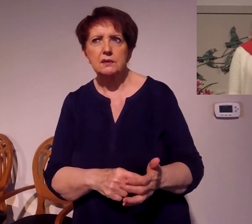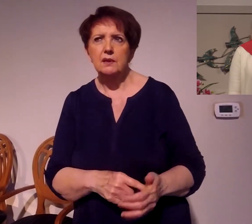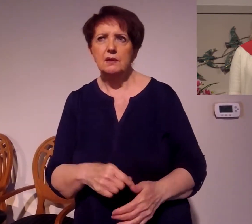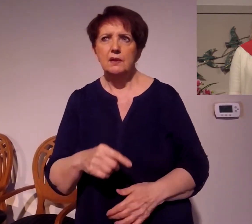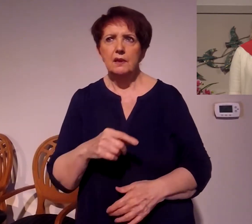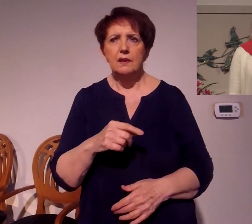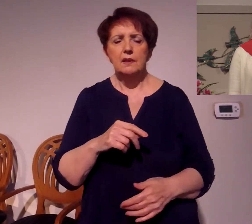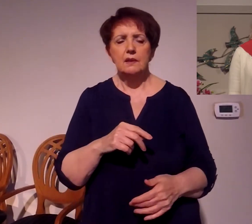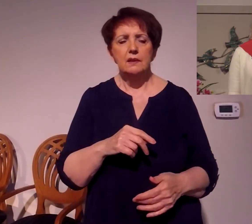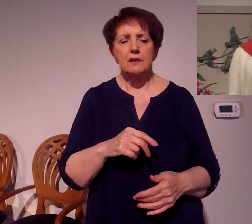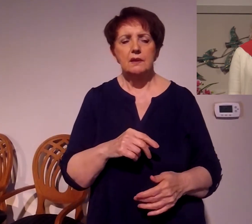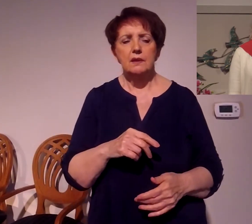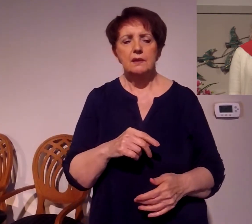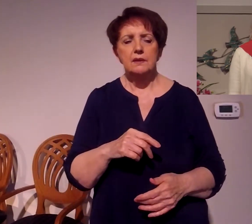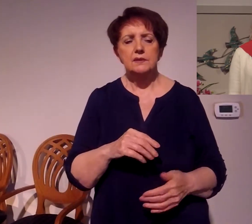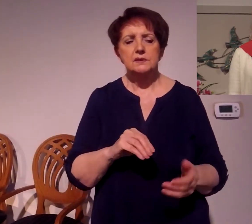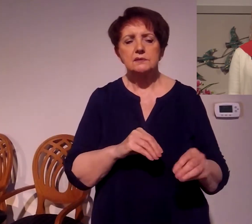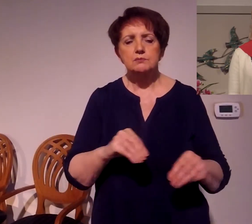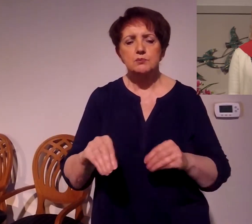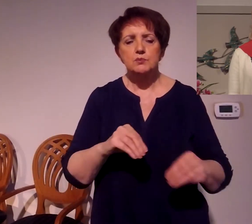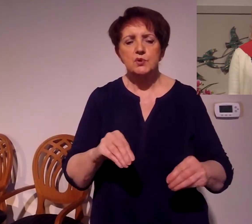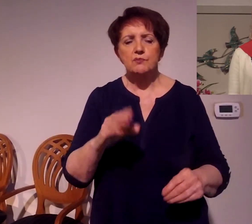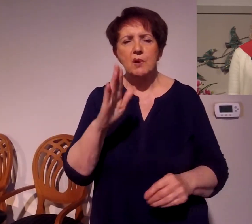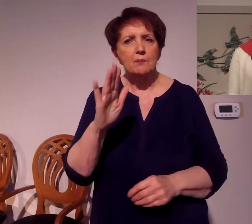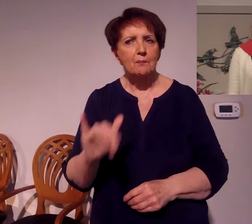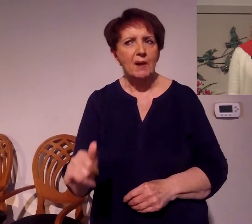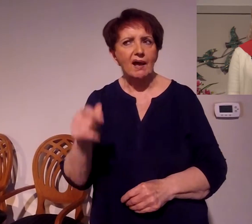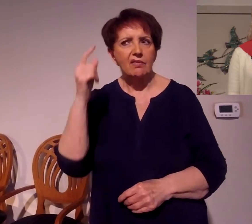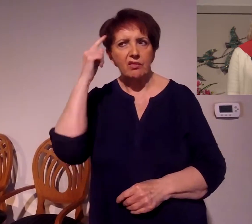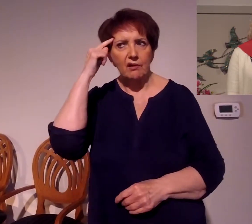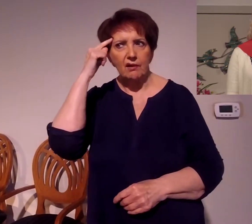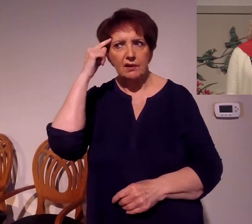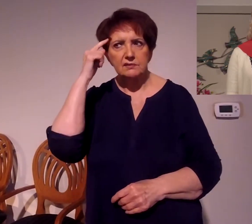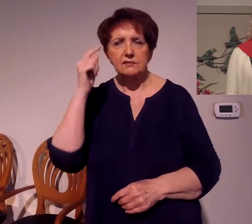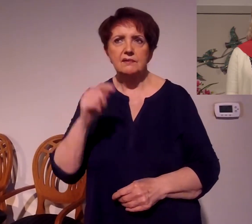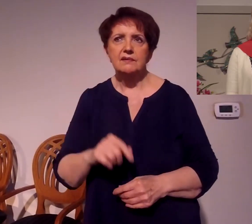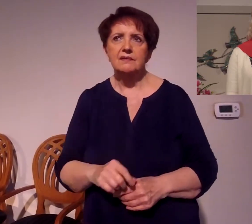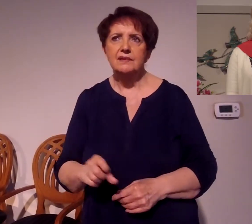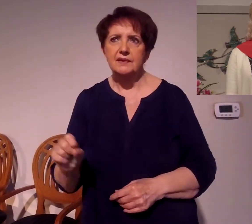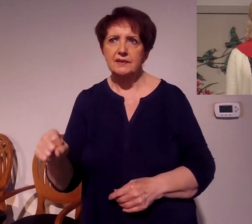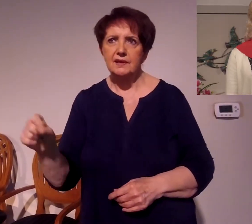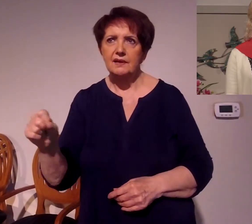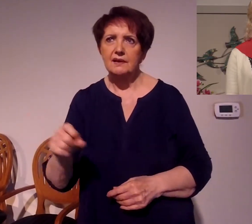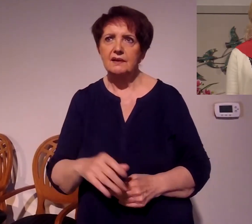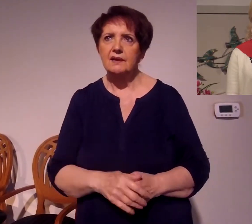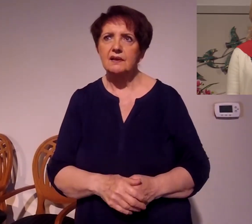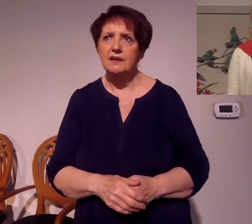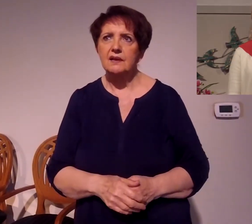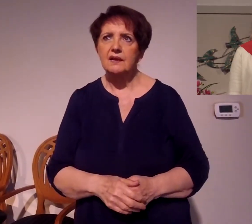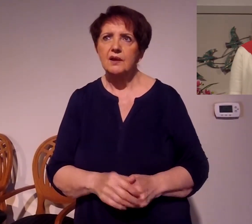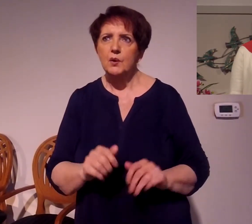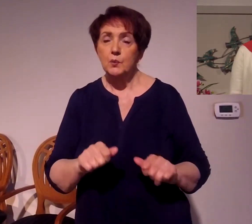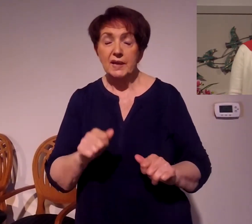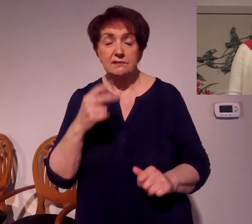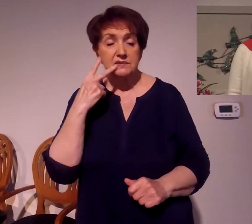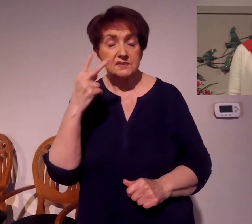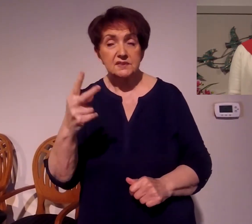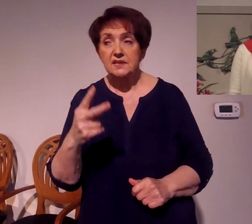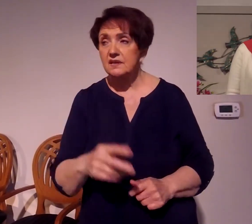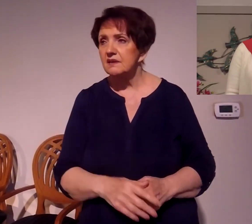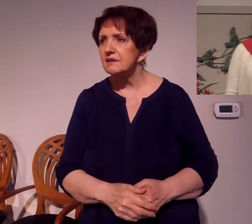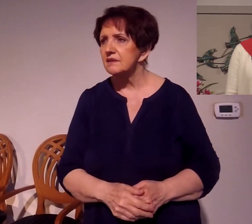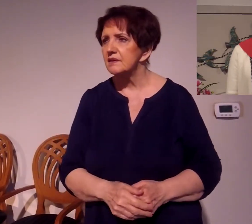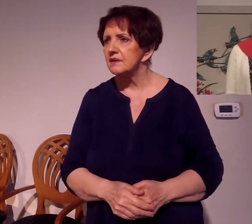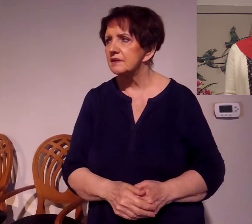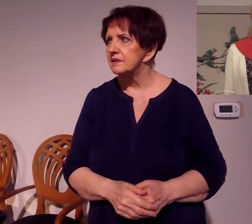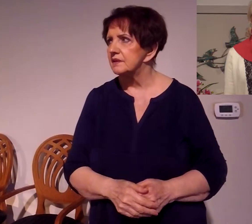must be movement by thought. Don't you think? Yeah. Right? And we can see how it then, because it's